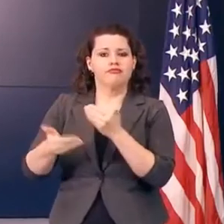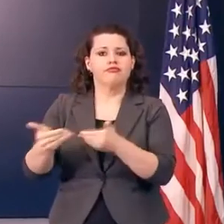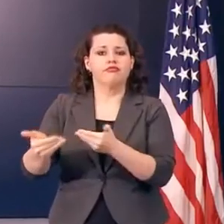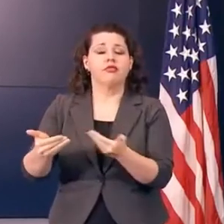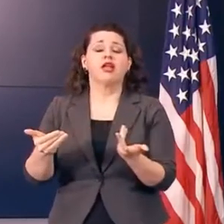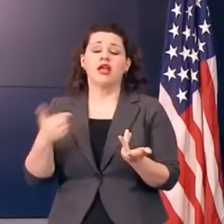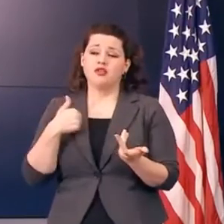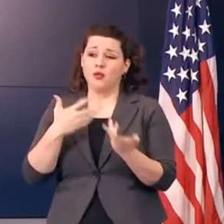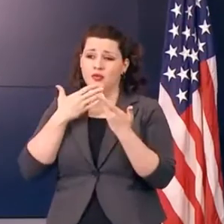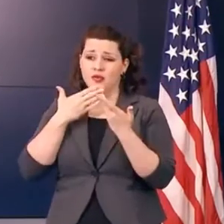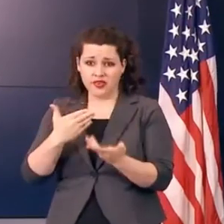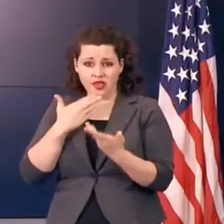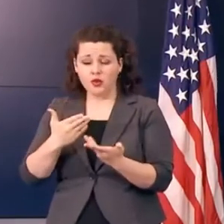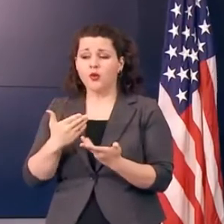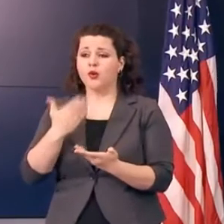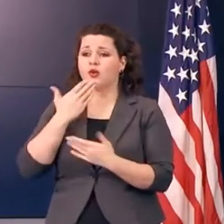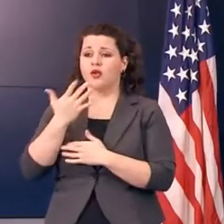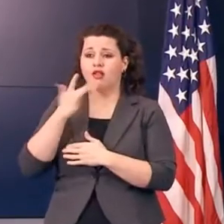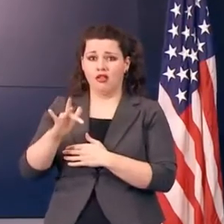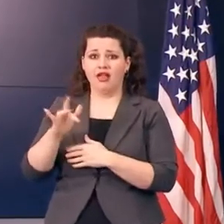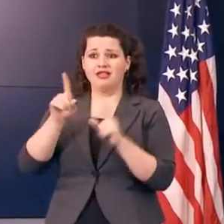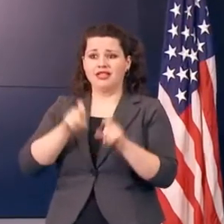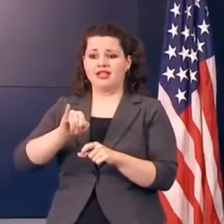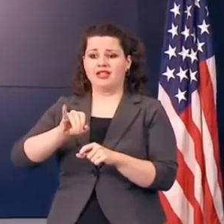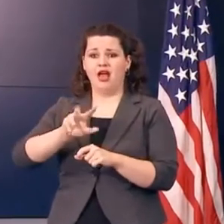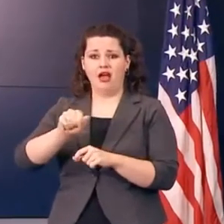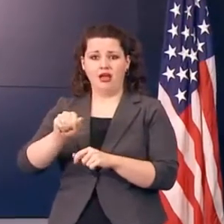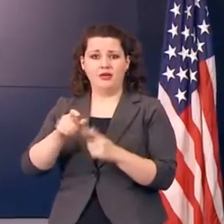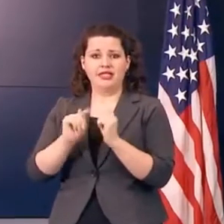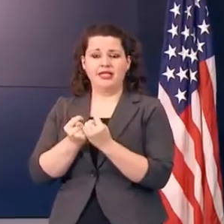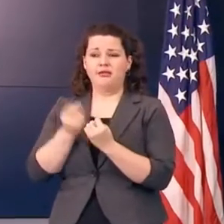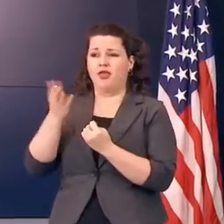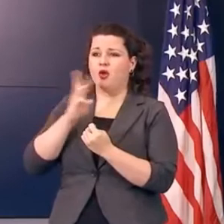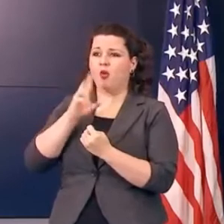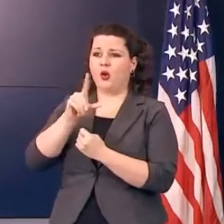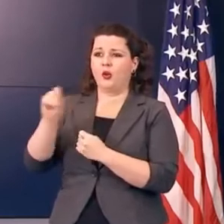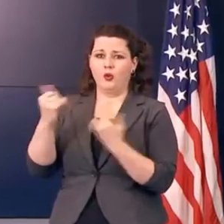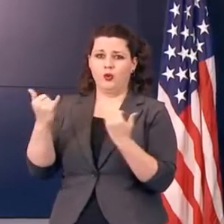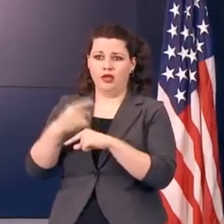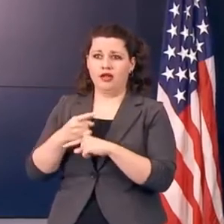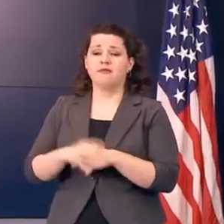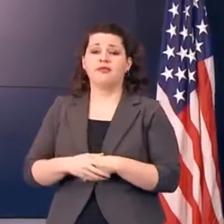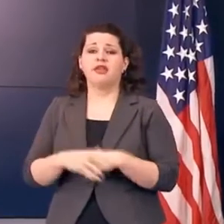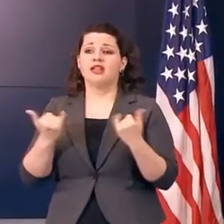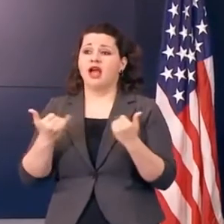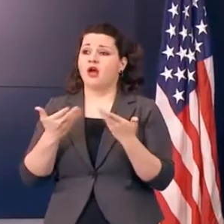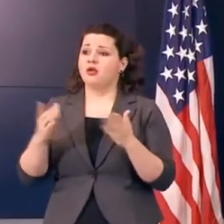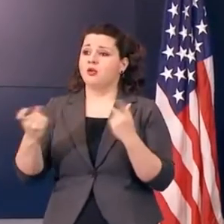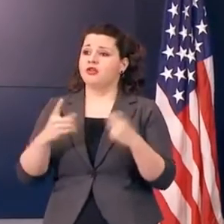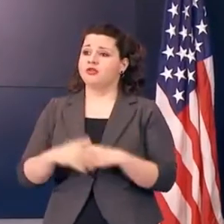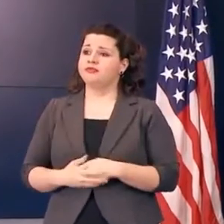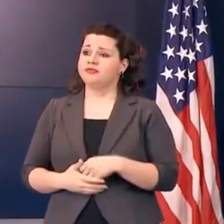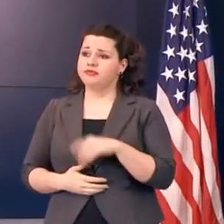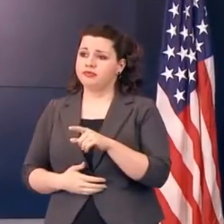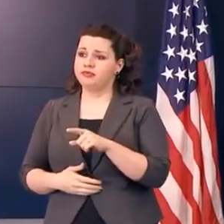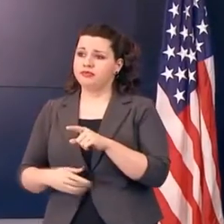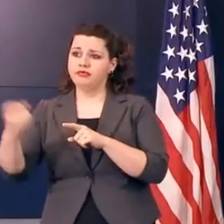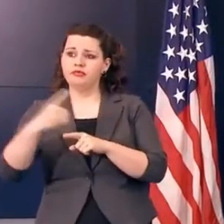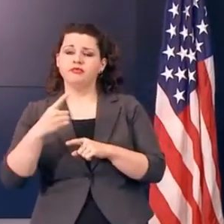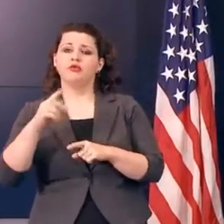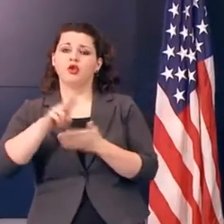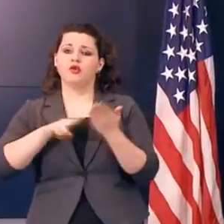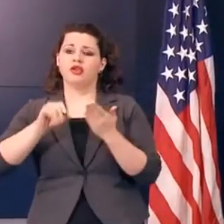And good luck to the Test Iowa team in Waterloo today. And with that, we will open it up for questions. Governor, there was a University of Yep. Iowa